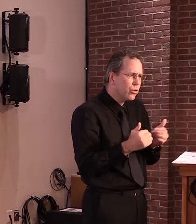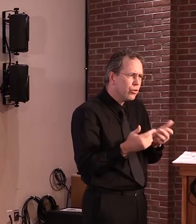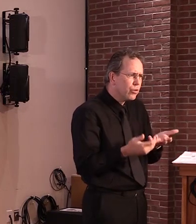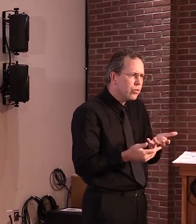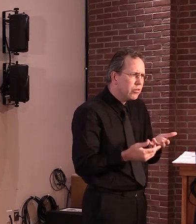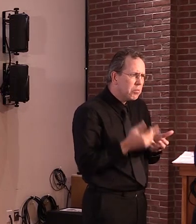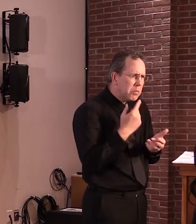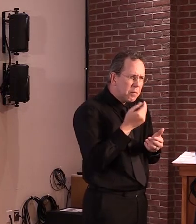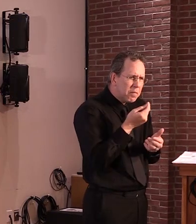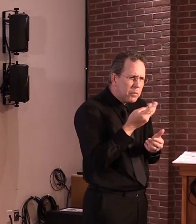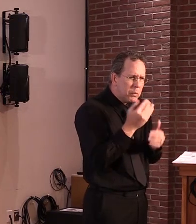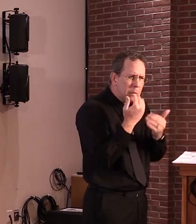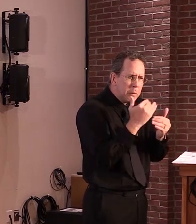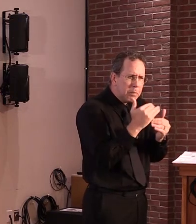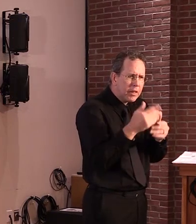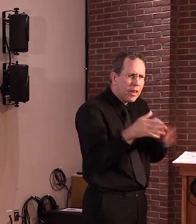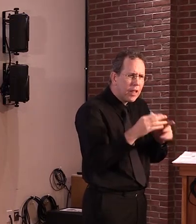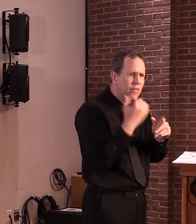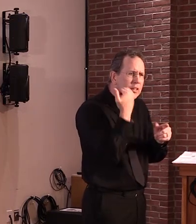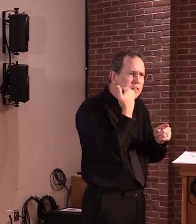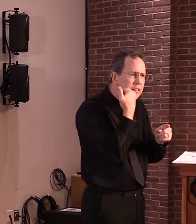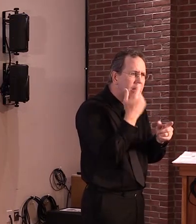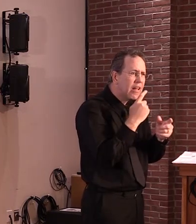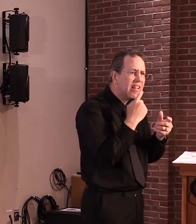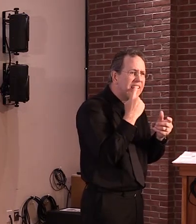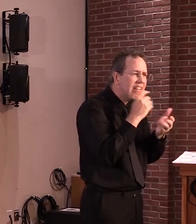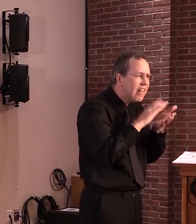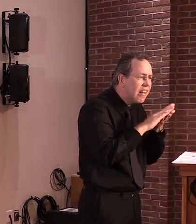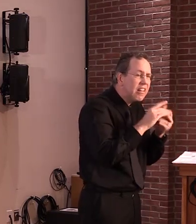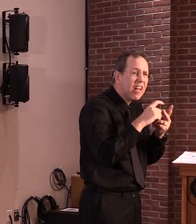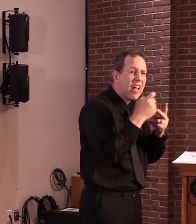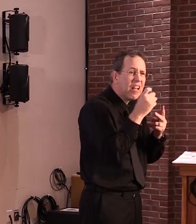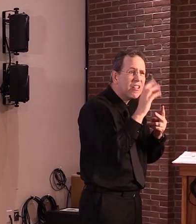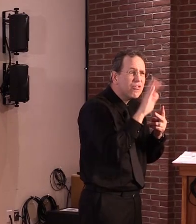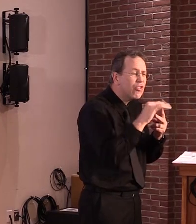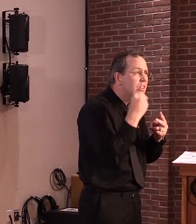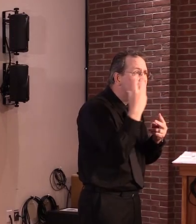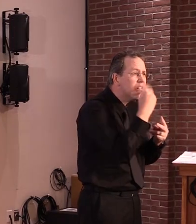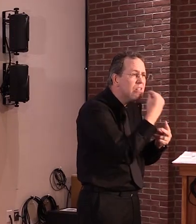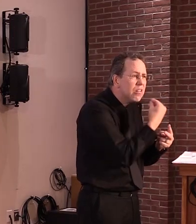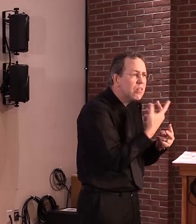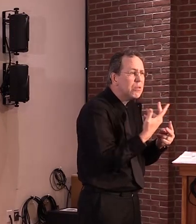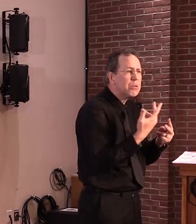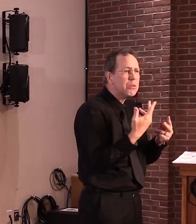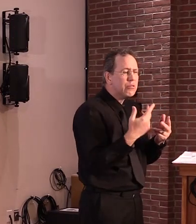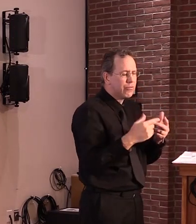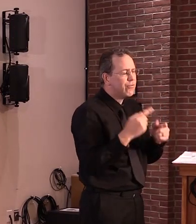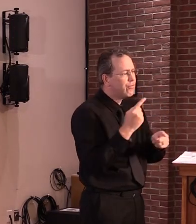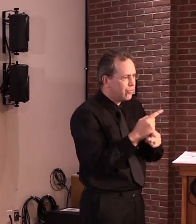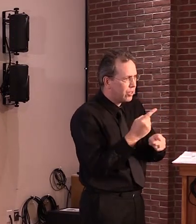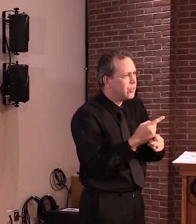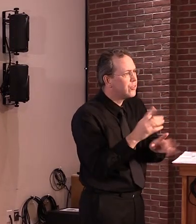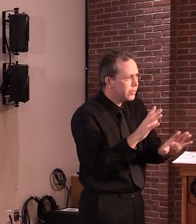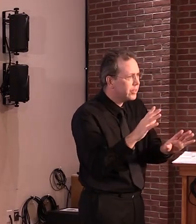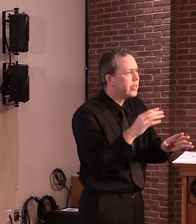limitation, there is actually, we've provided a list to the dentist, and they're obviously well aware of it, for guidance, that